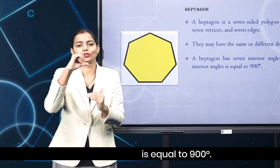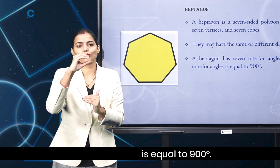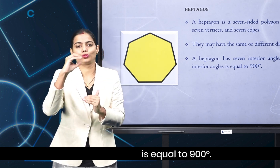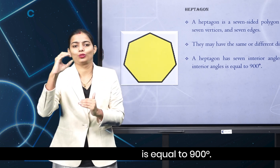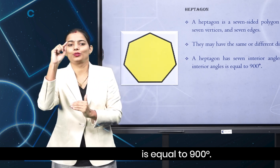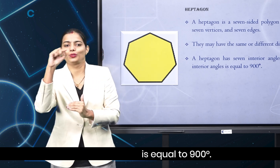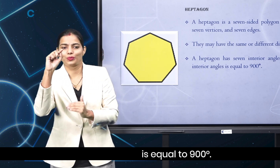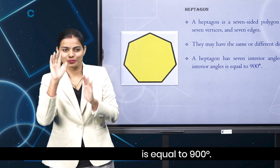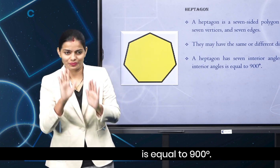900 degrees.